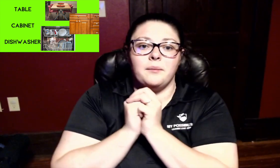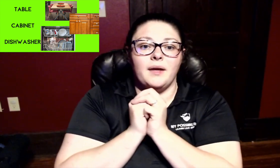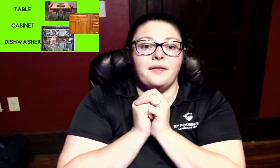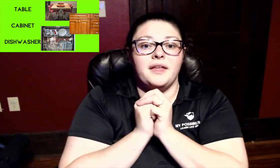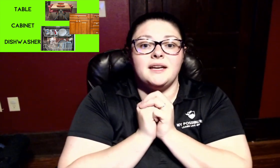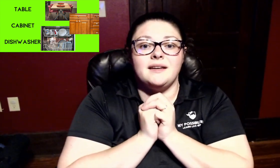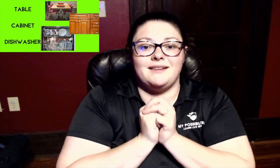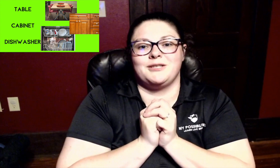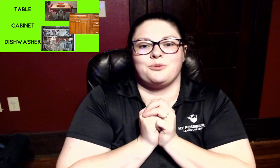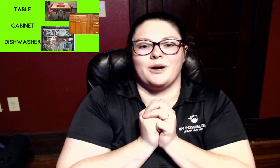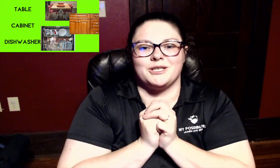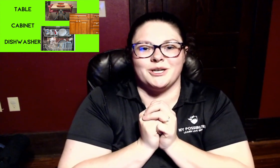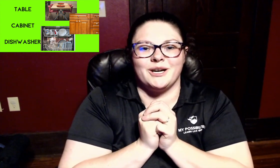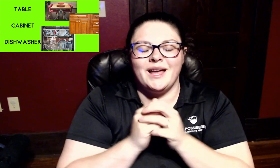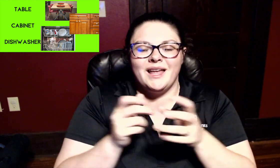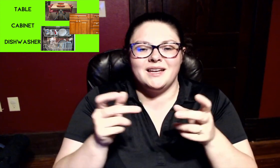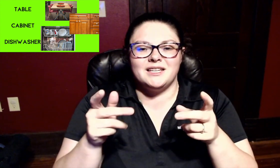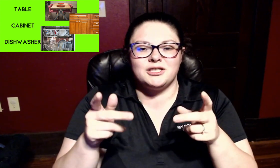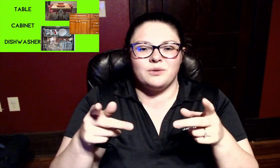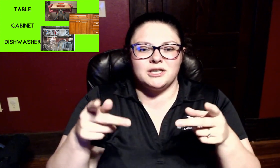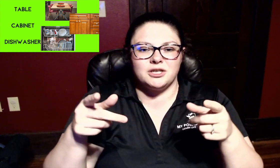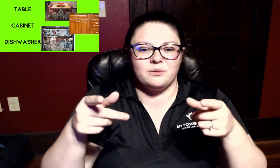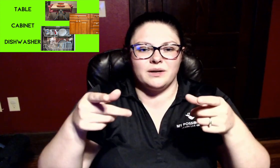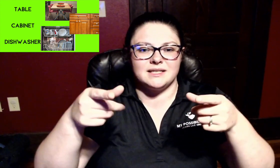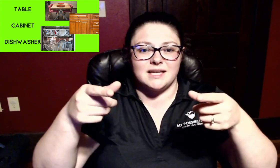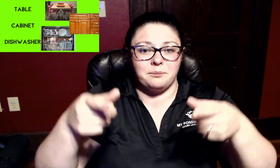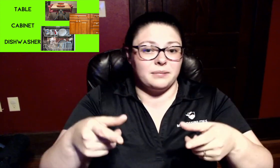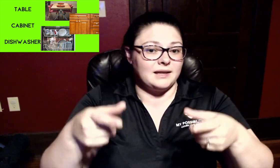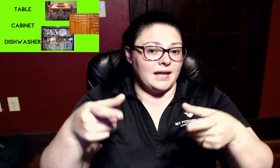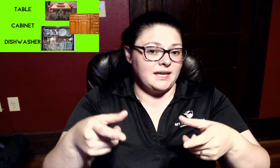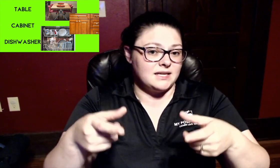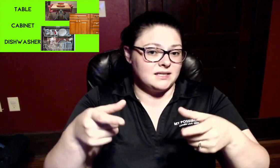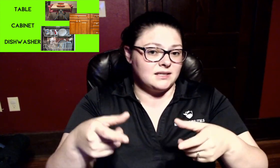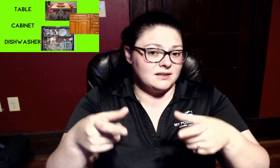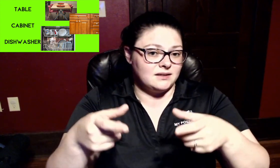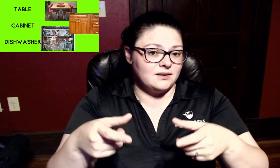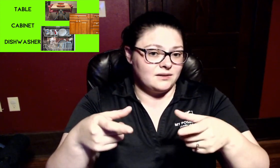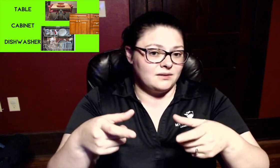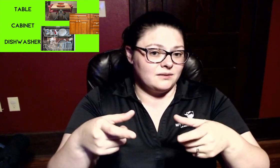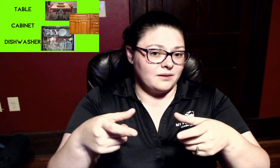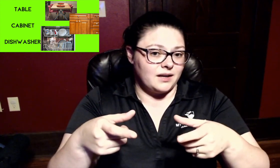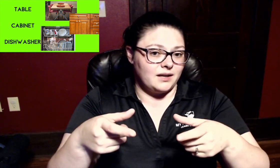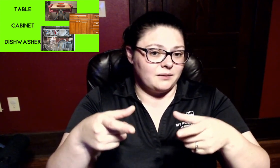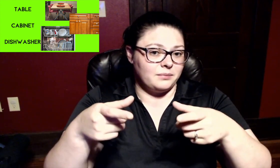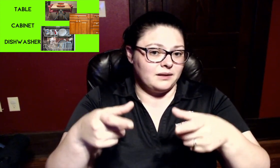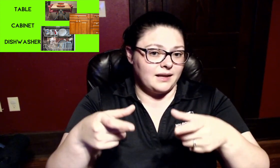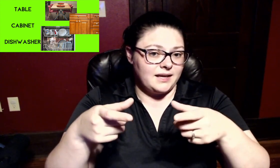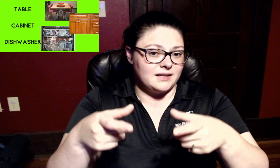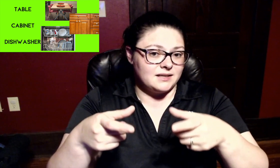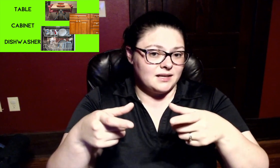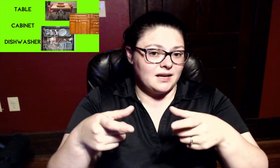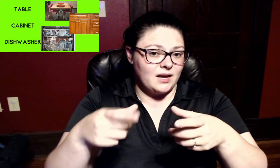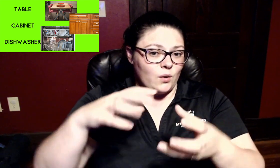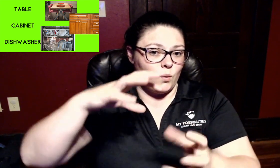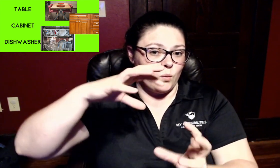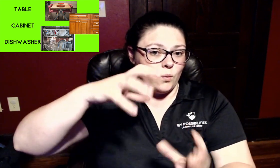And then dishwasher. Dishwasher, we're going to sign plate, right? Plate,